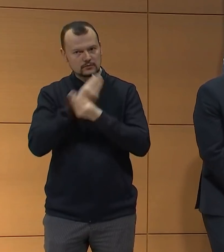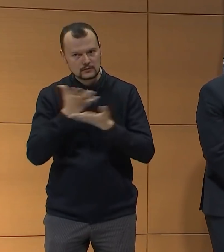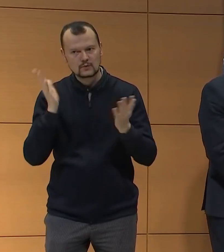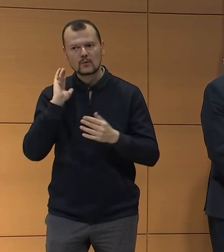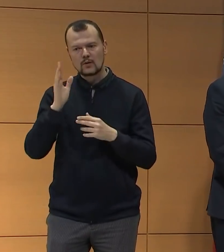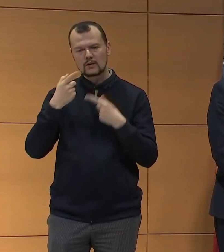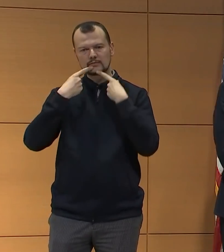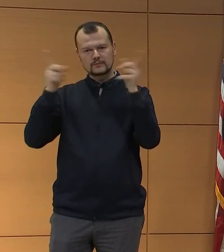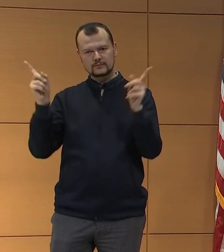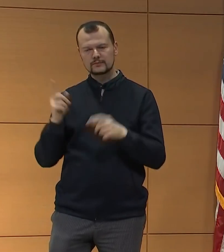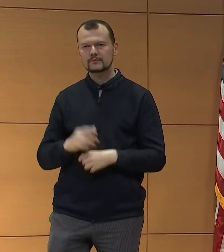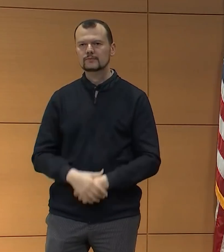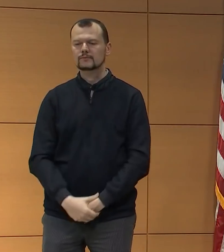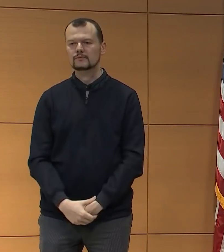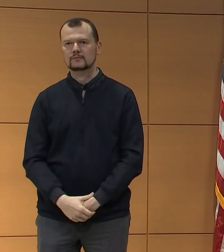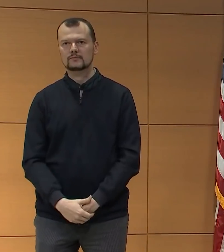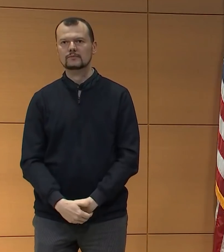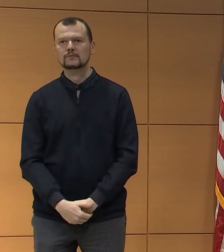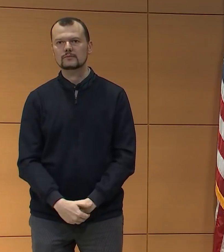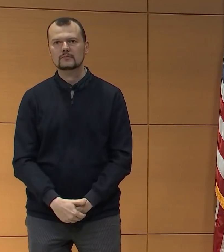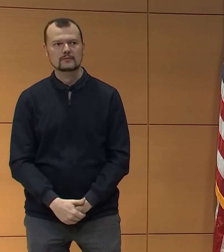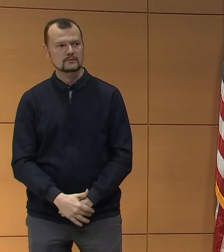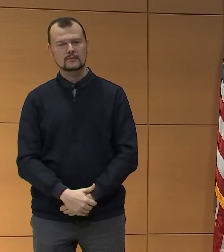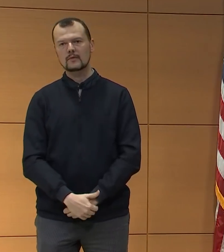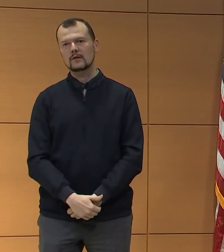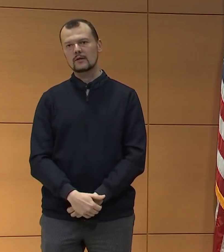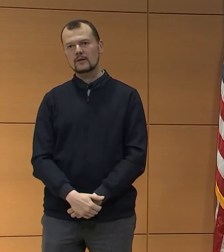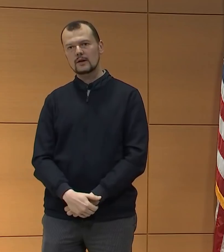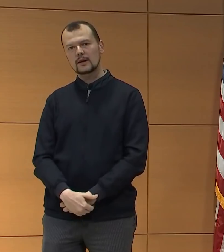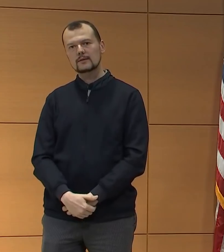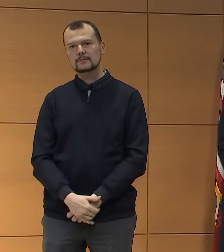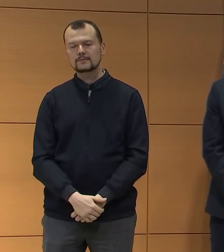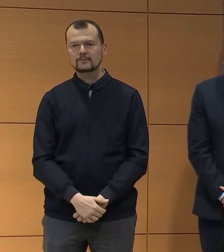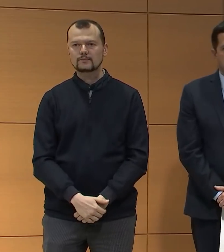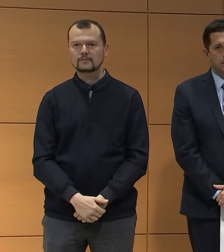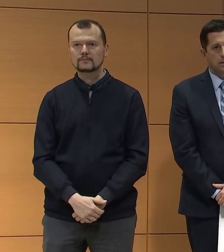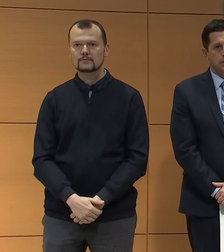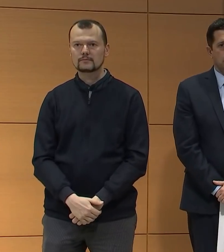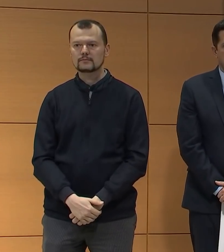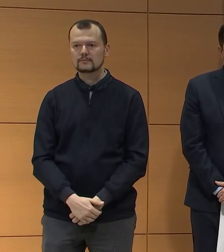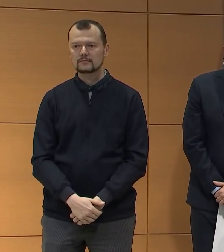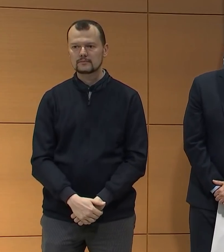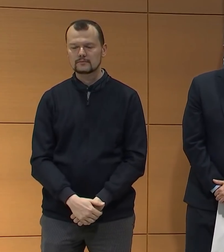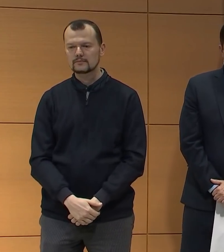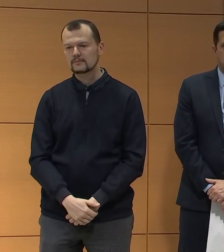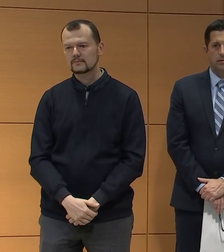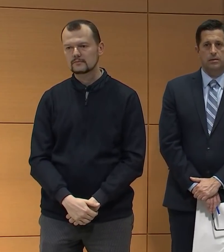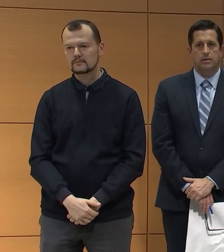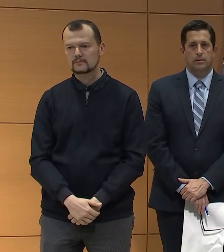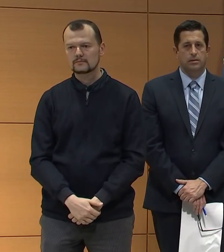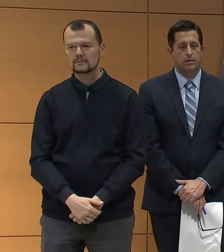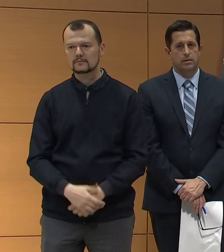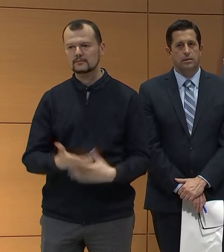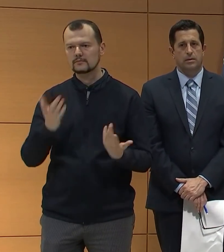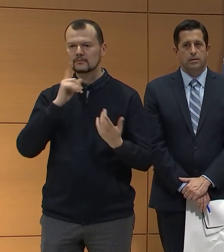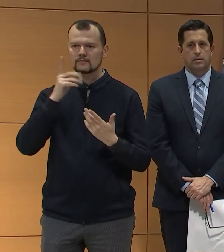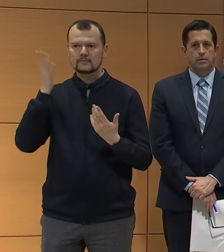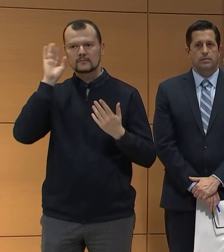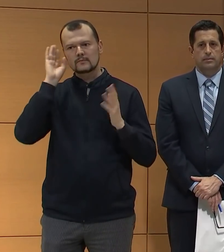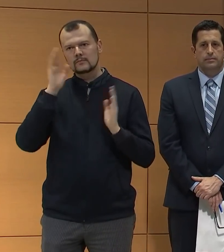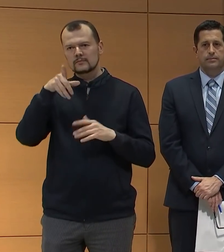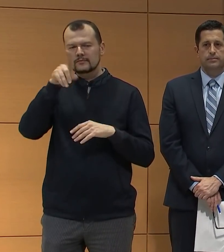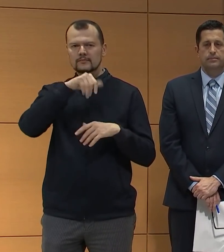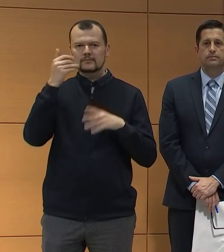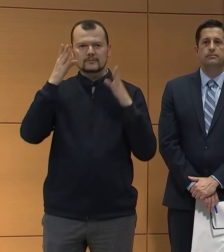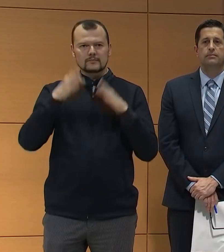Okay, thank you. Do you have one more question? Okay, last question then. I know we are all waking up to some pretty shocking headlines in